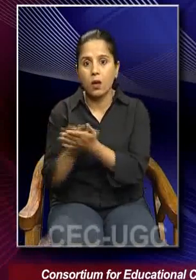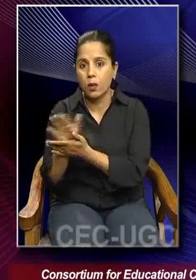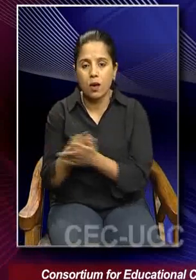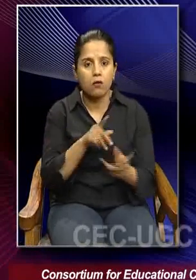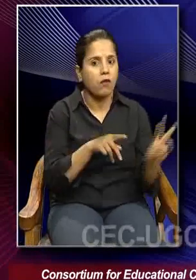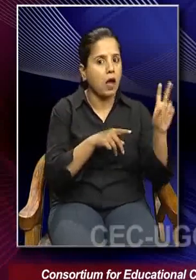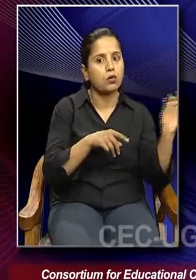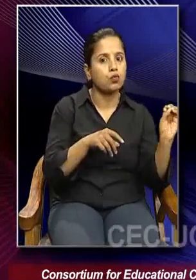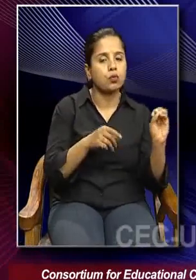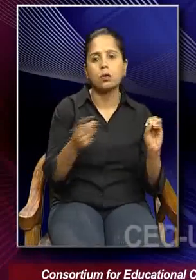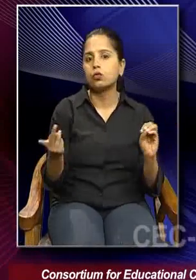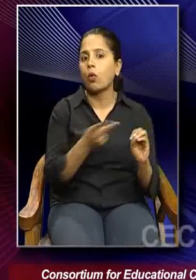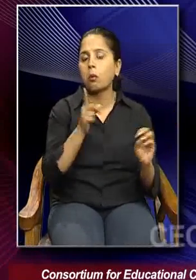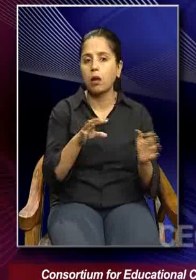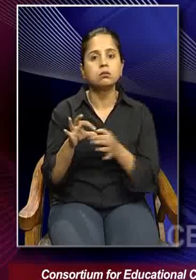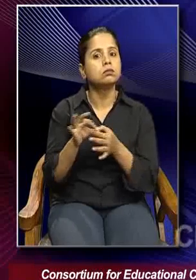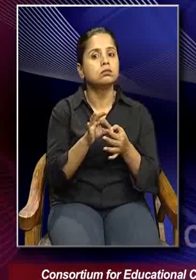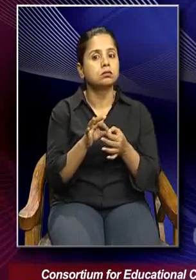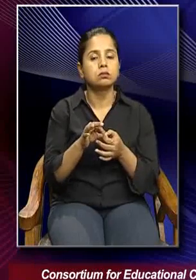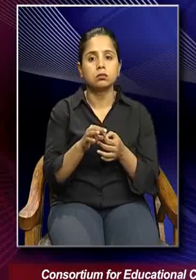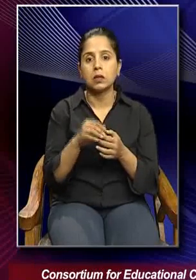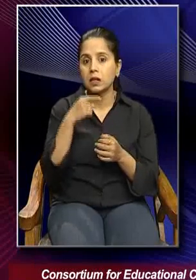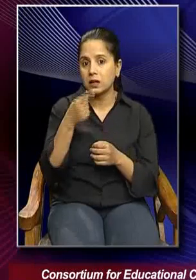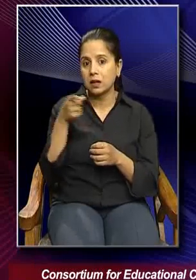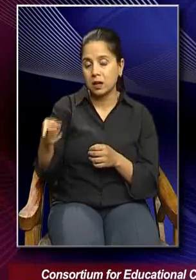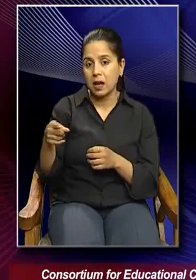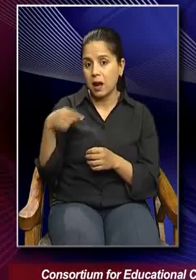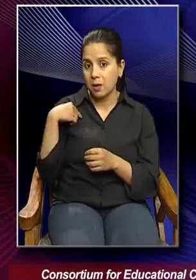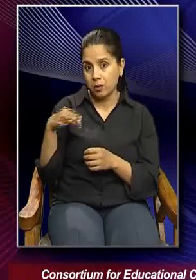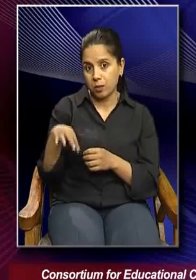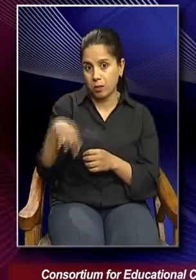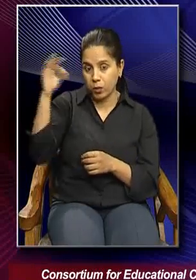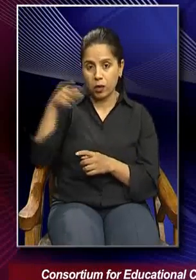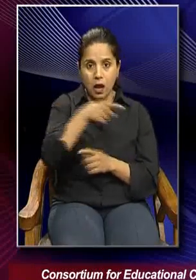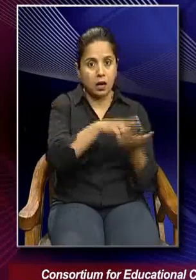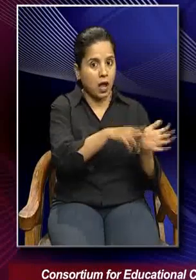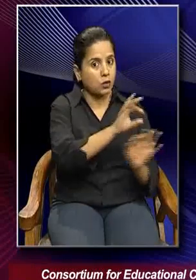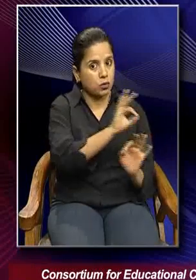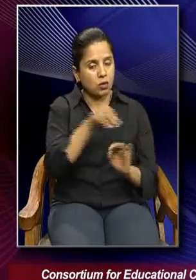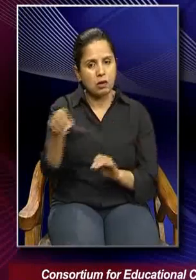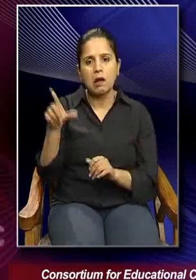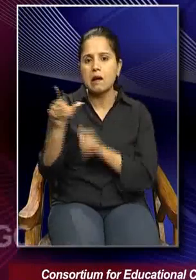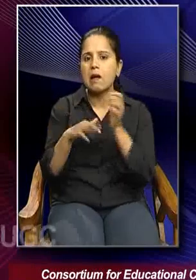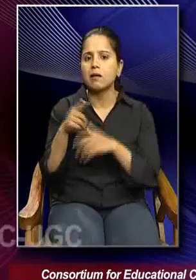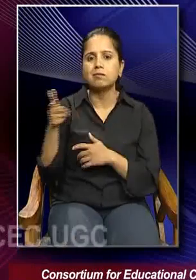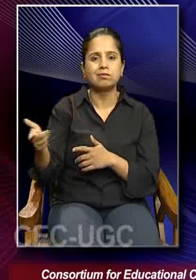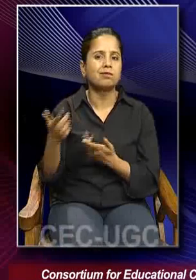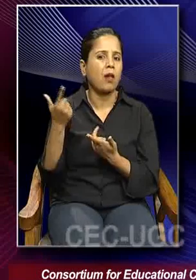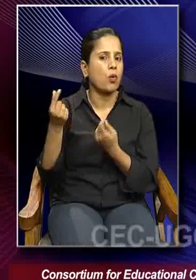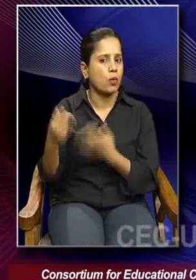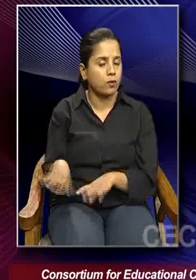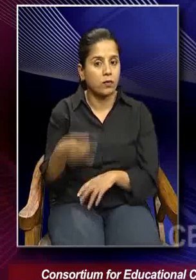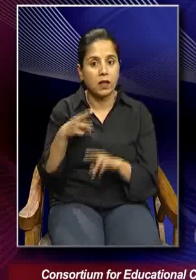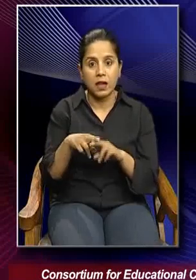take place. So Purush without Prakriti is lame, and Prakriti without Purush